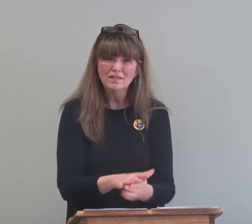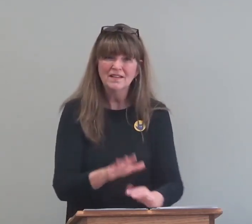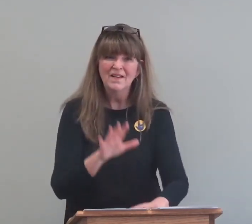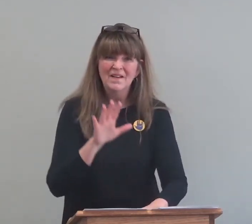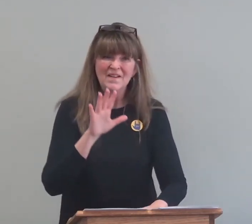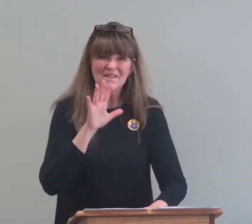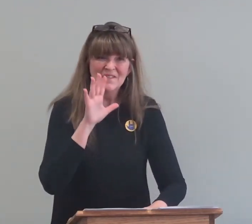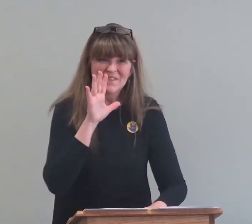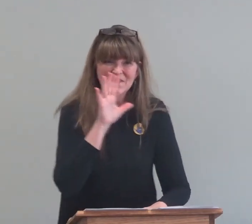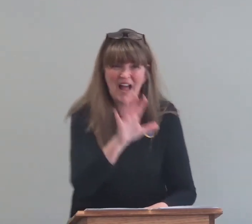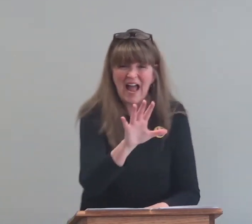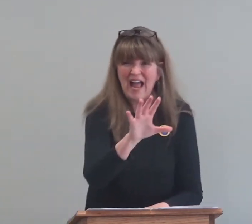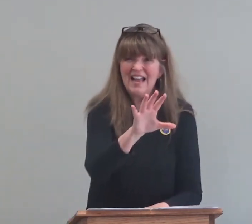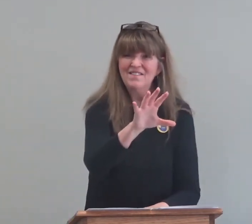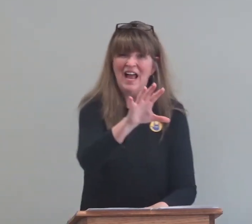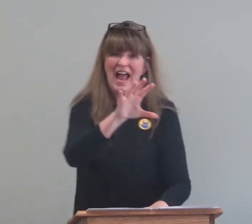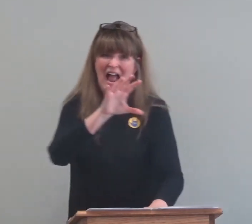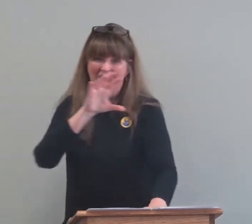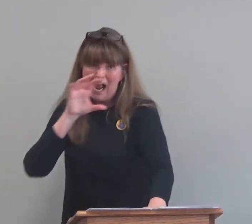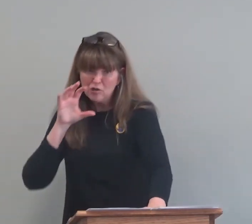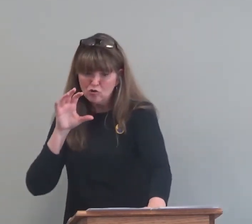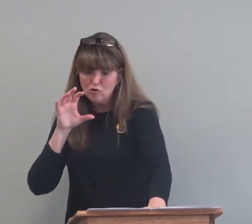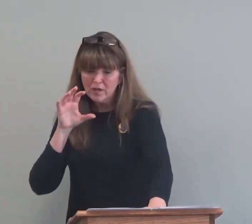The Bible records 500